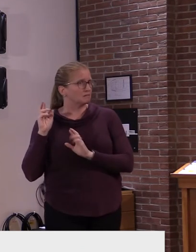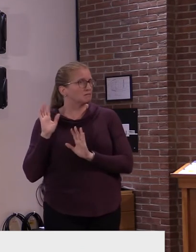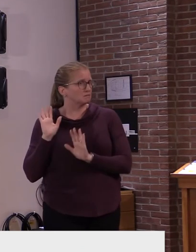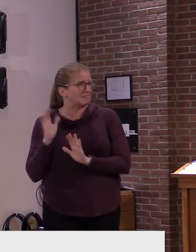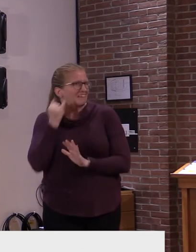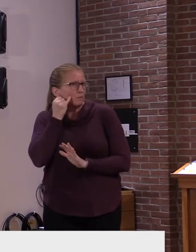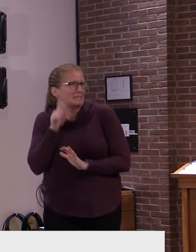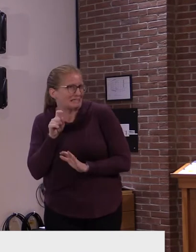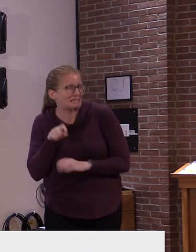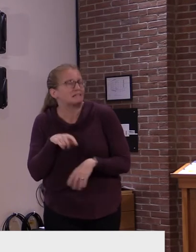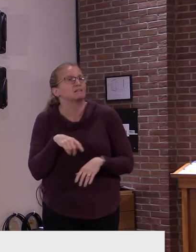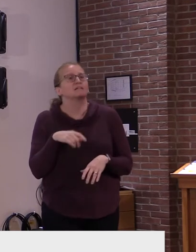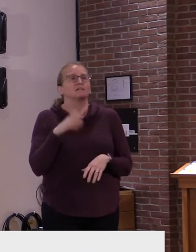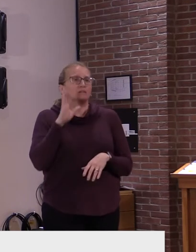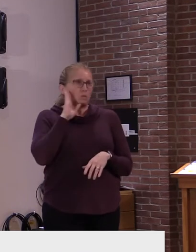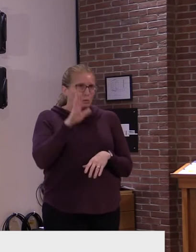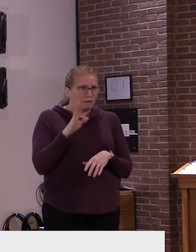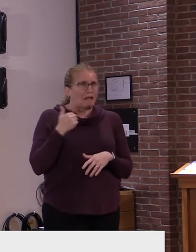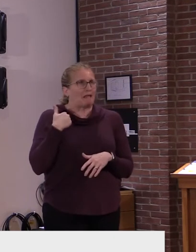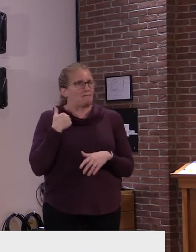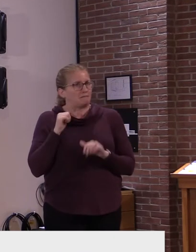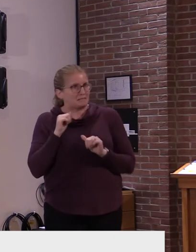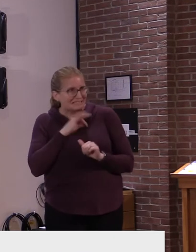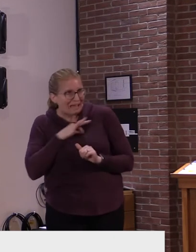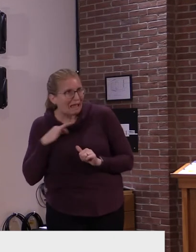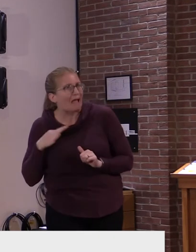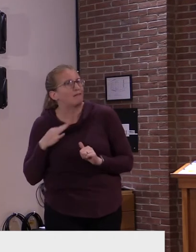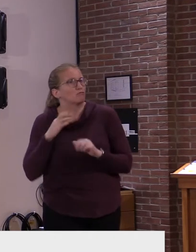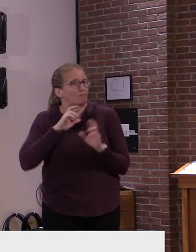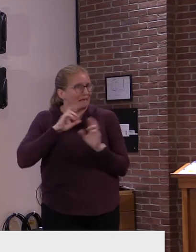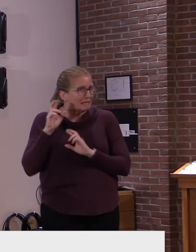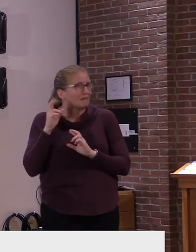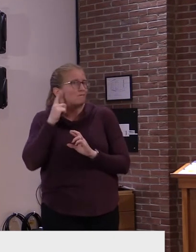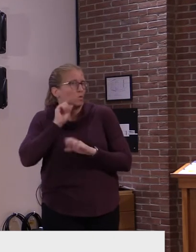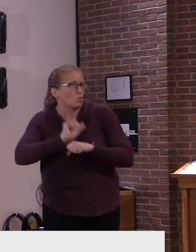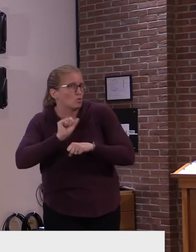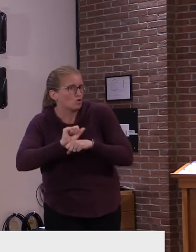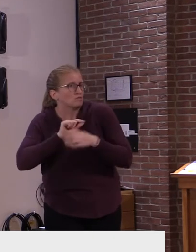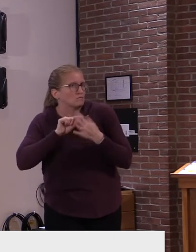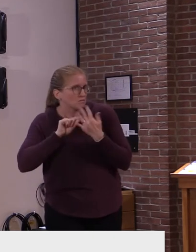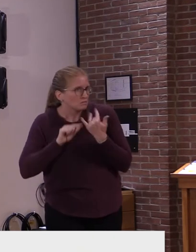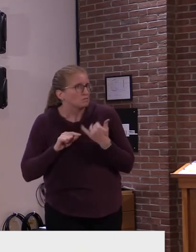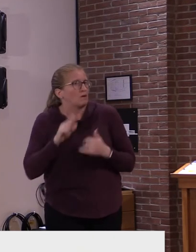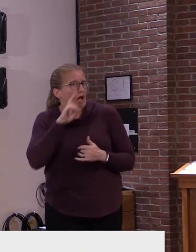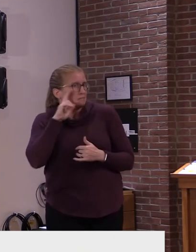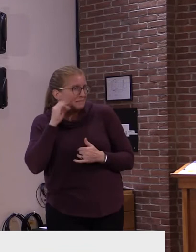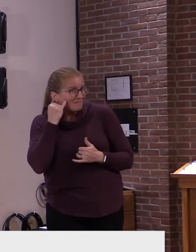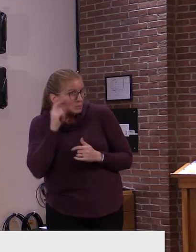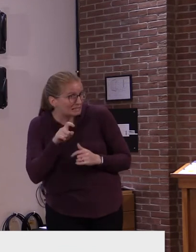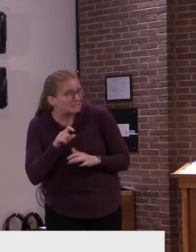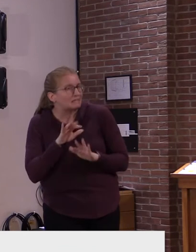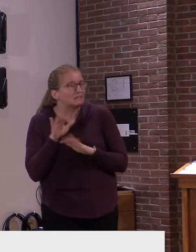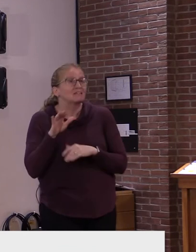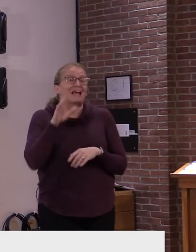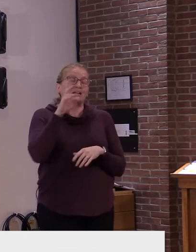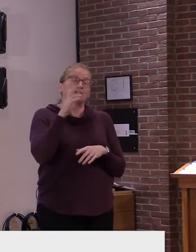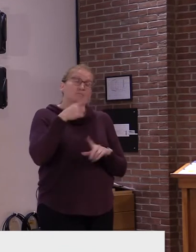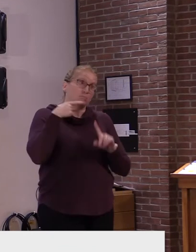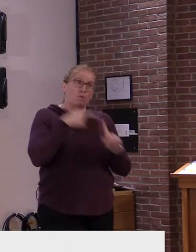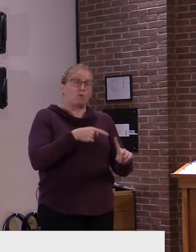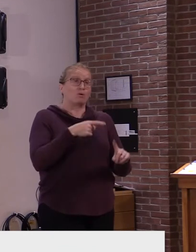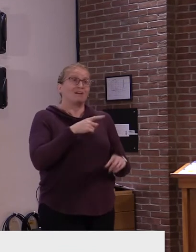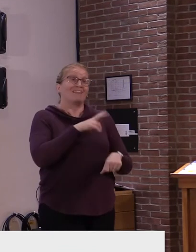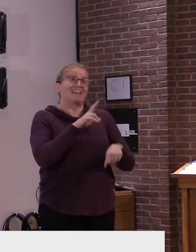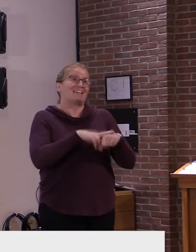we'll get the staffing to uh to man these areas particularly and i want to point out the national guard has been